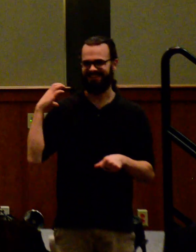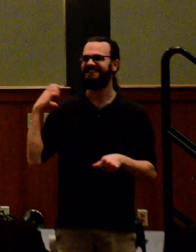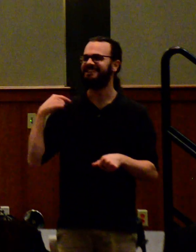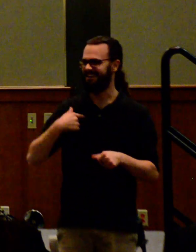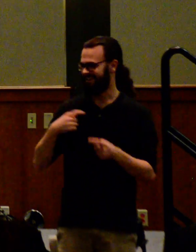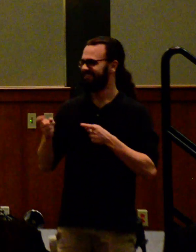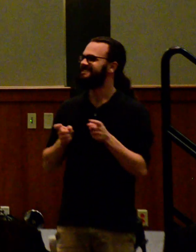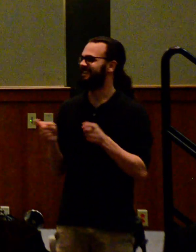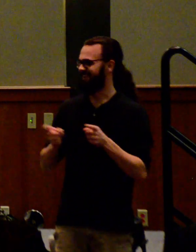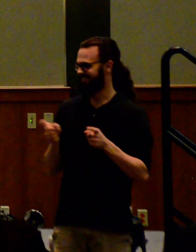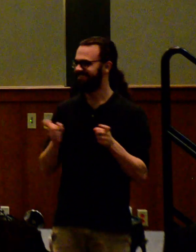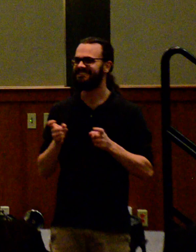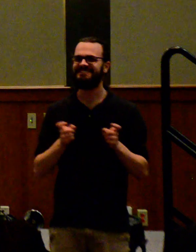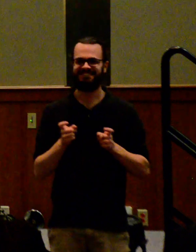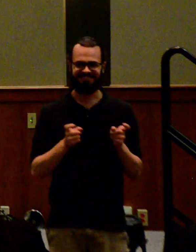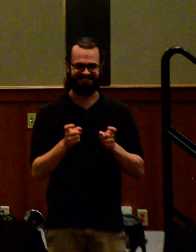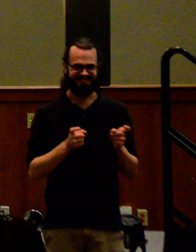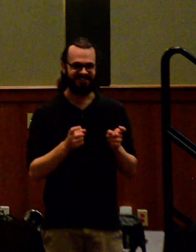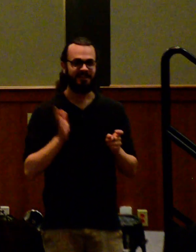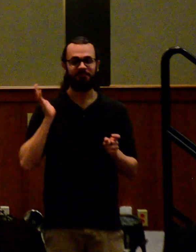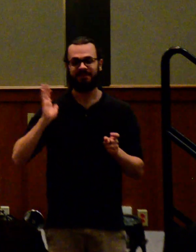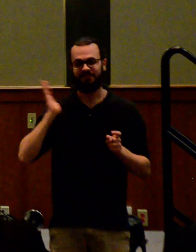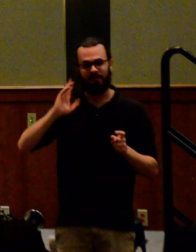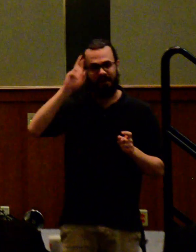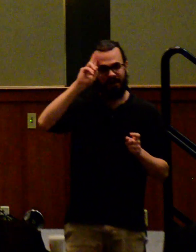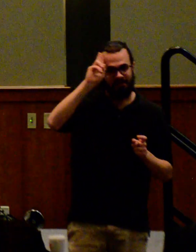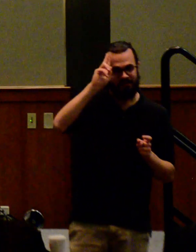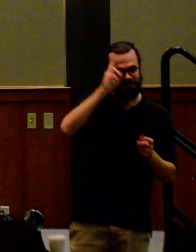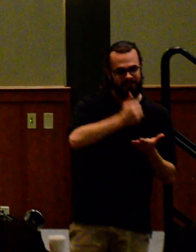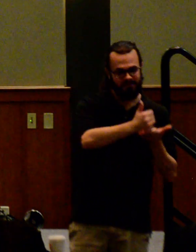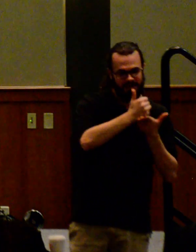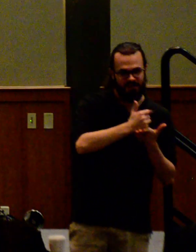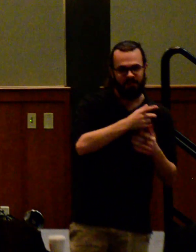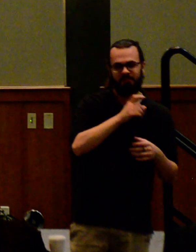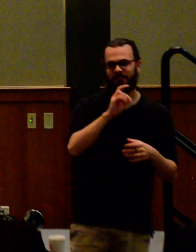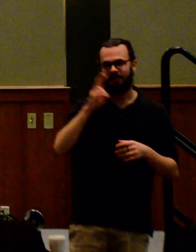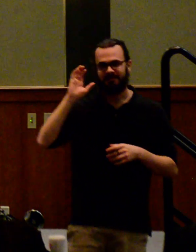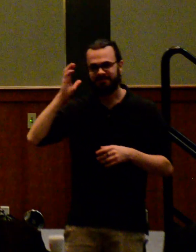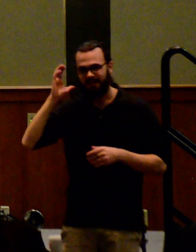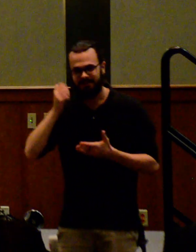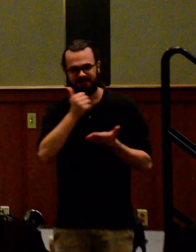We didn't have an uncle to help support my family or a cousin to help care for my brother.